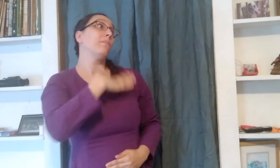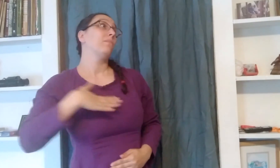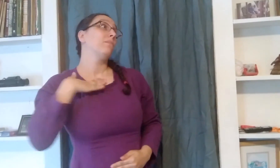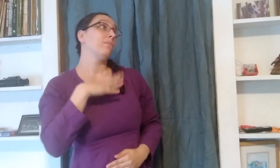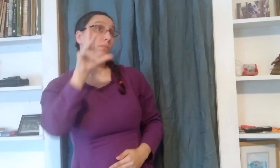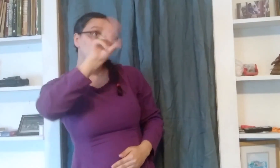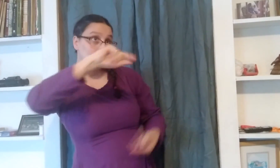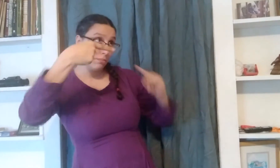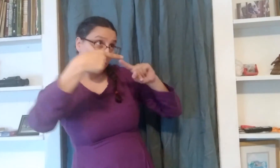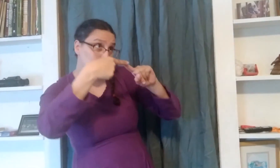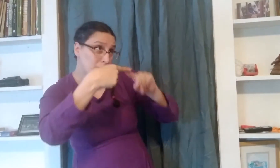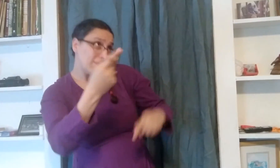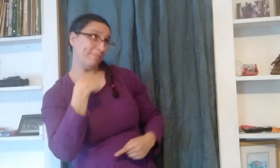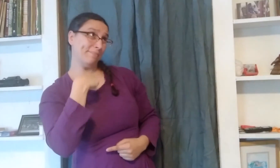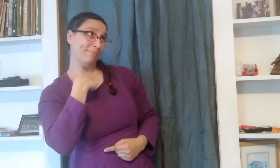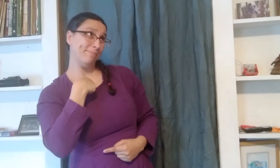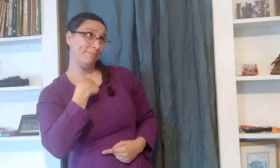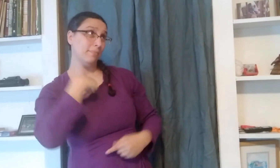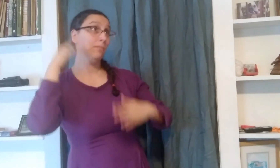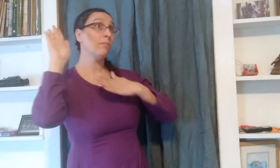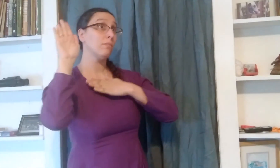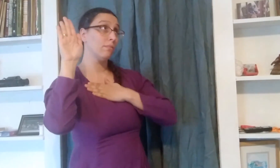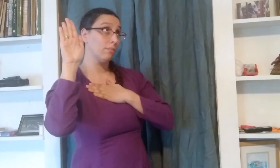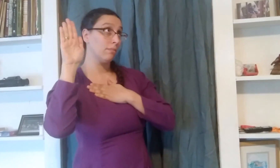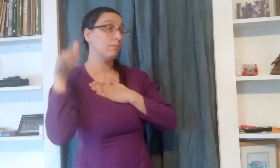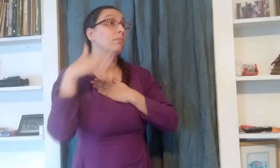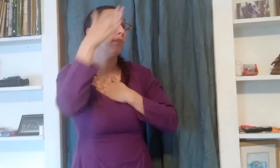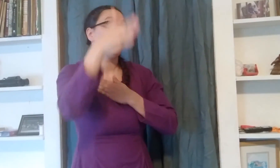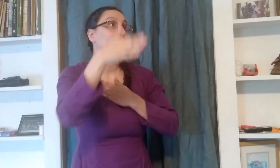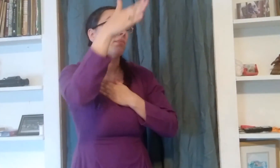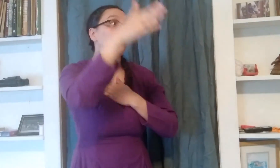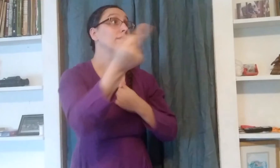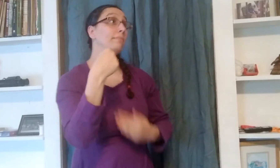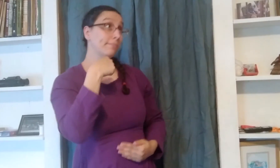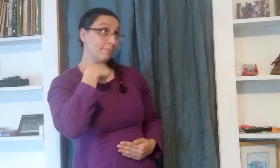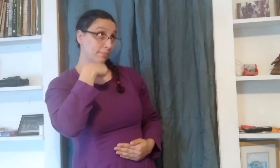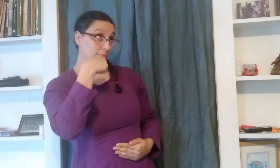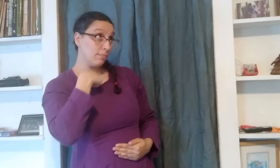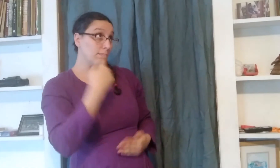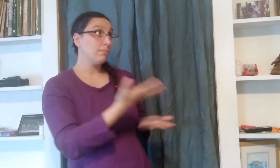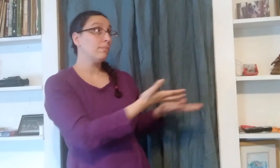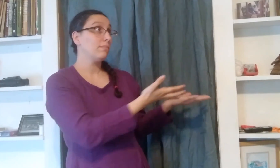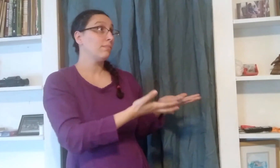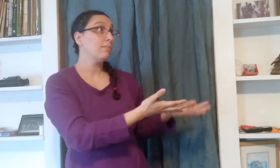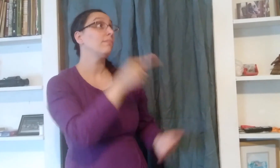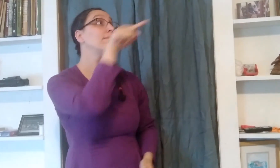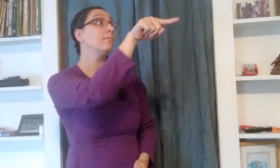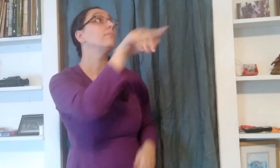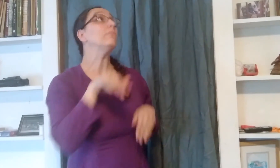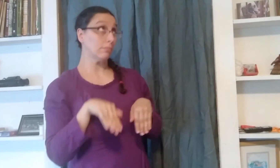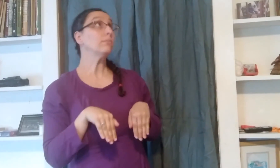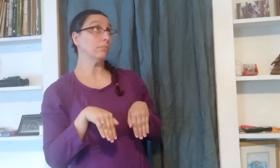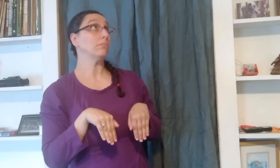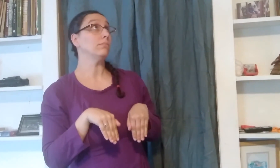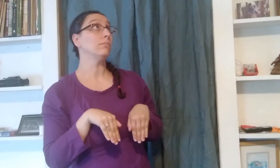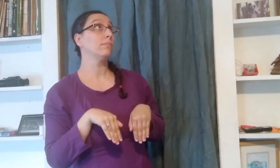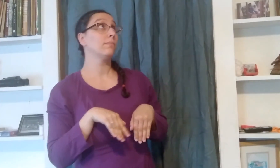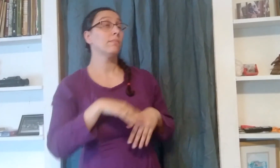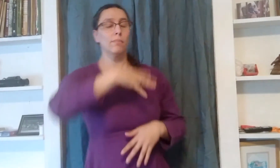me. If you let me go, I promise that someday I will return the favor and do a service for you." The lion found